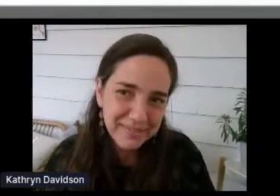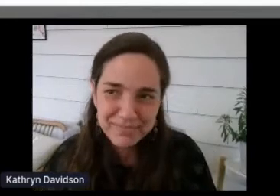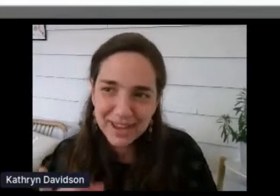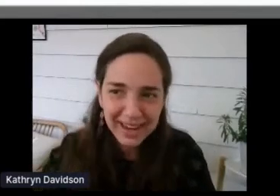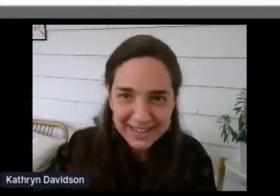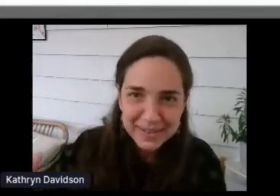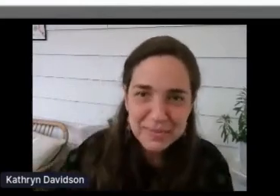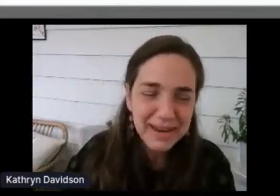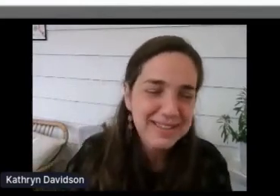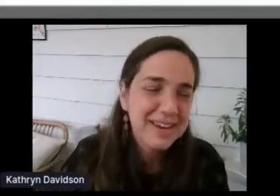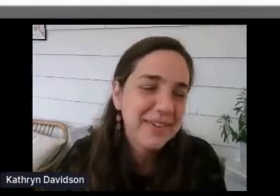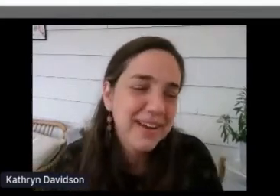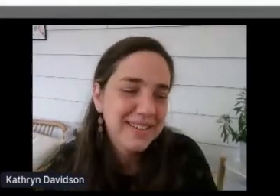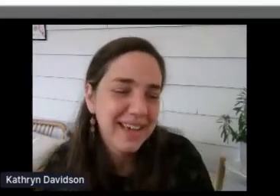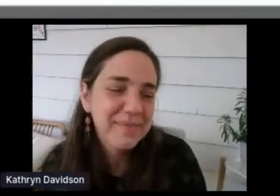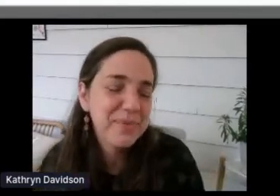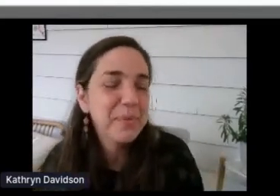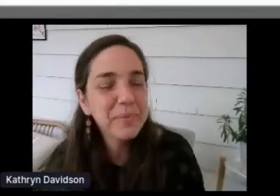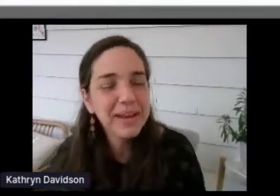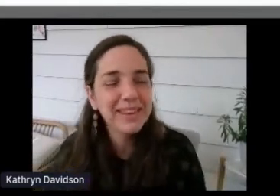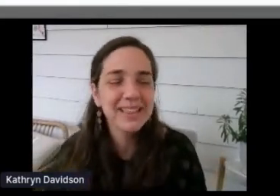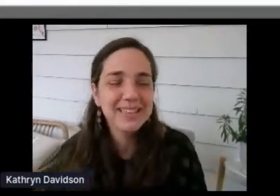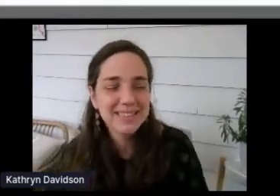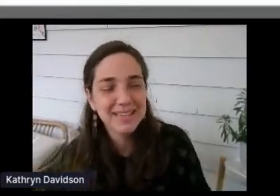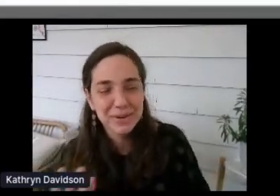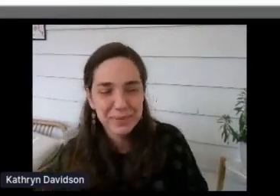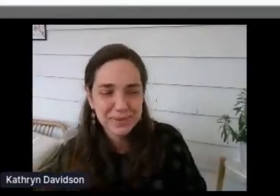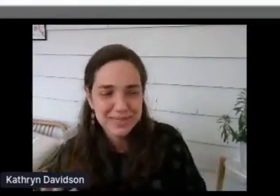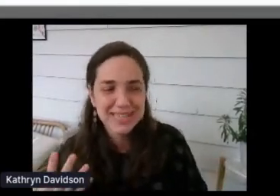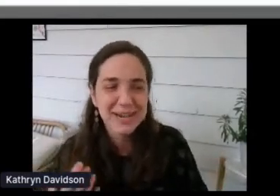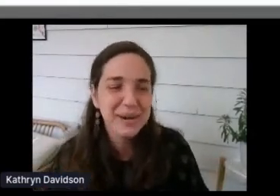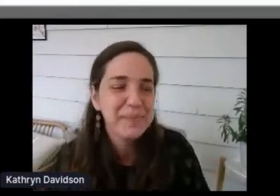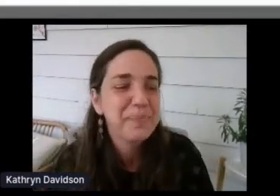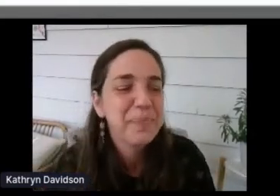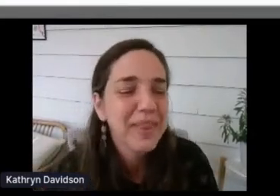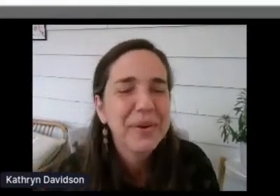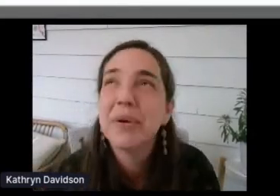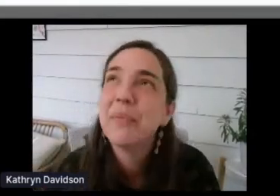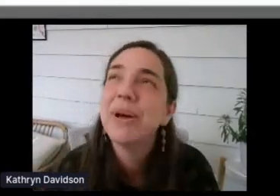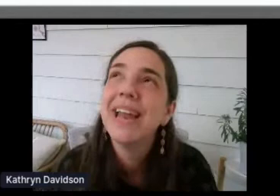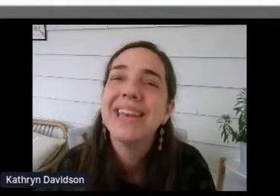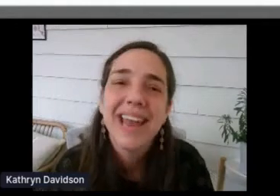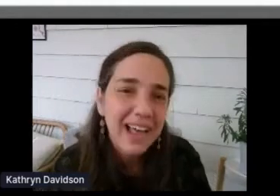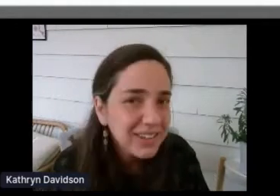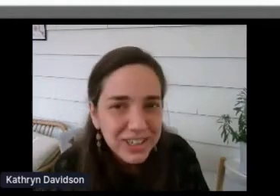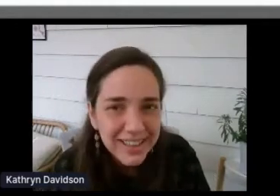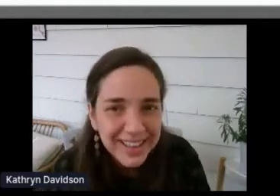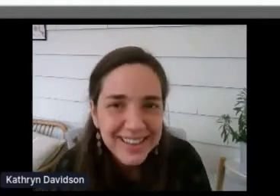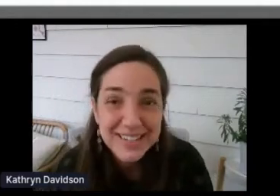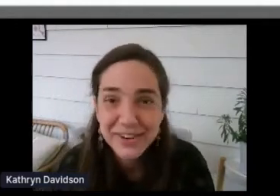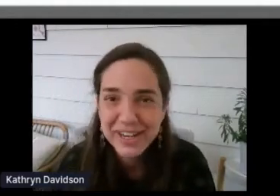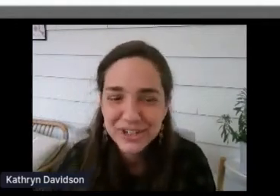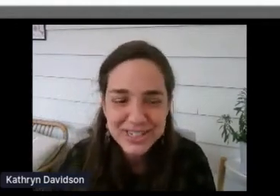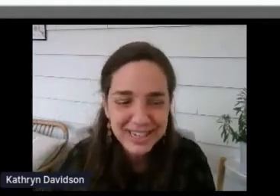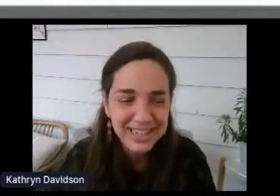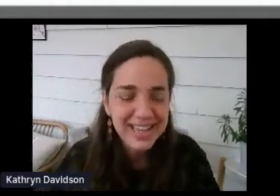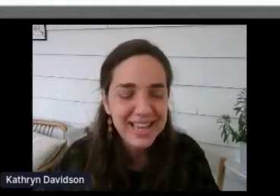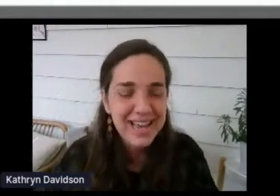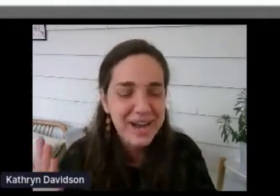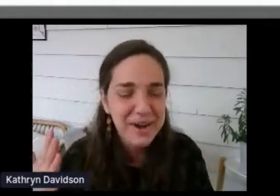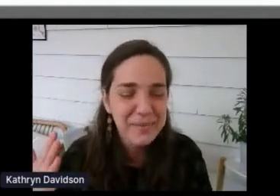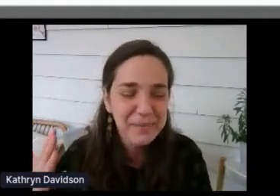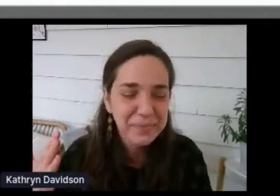to connect a little bit outside of CogSci. So one way that this contributes, or one analogy I think that is very